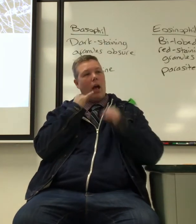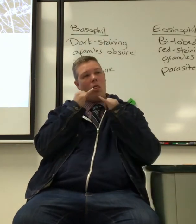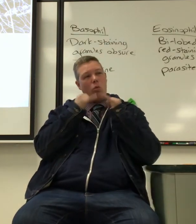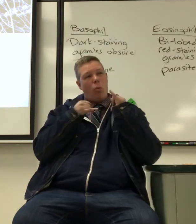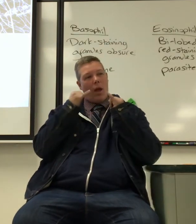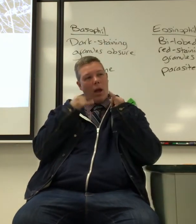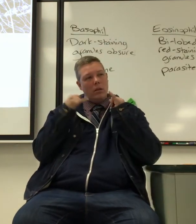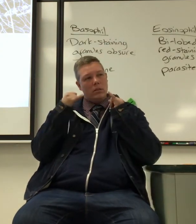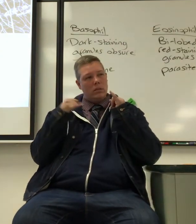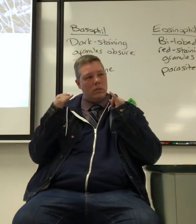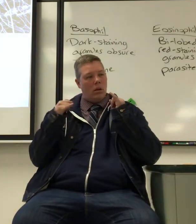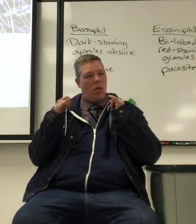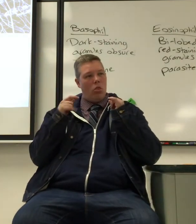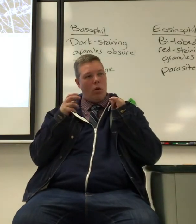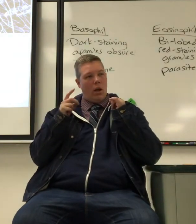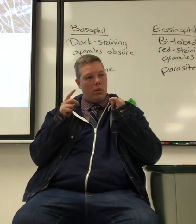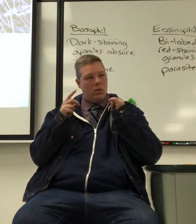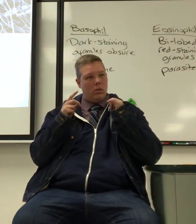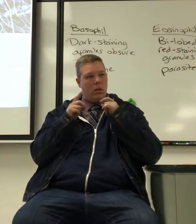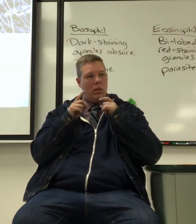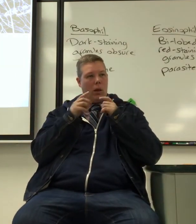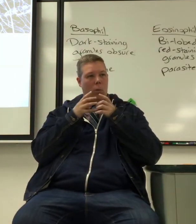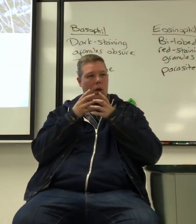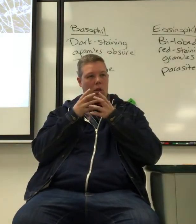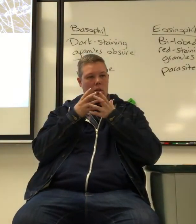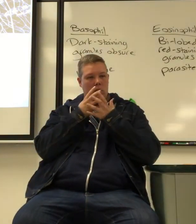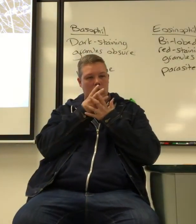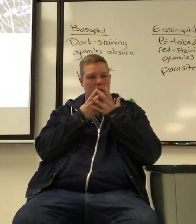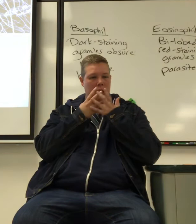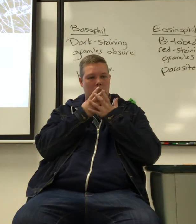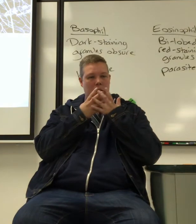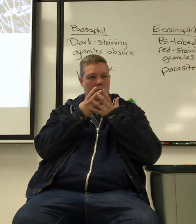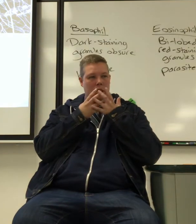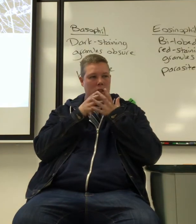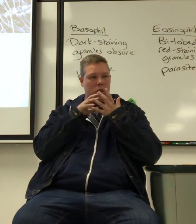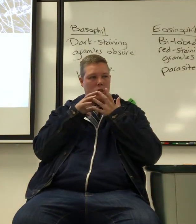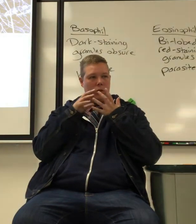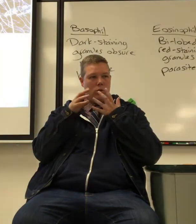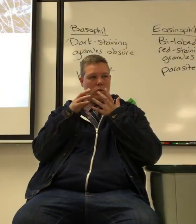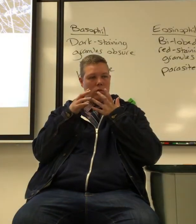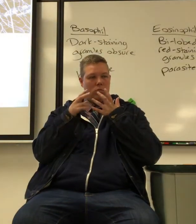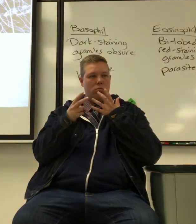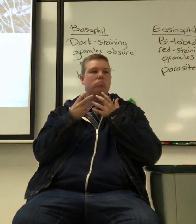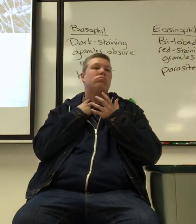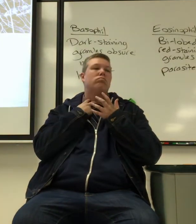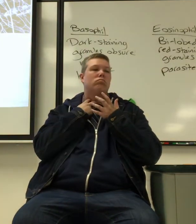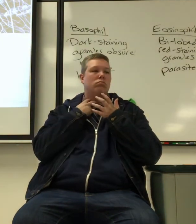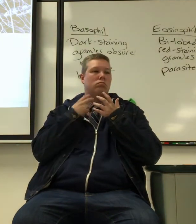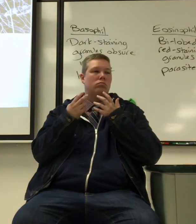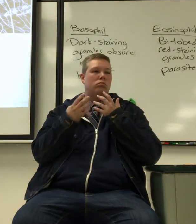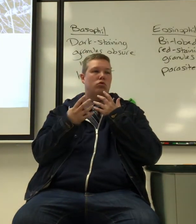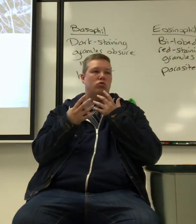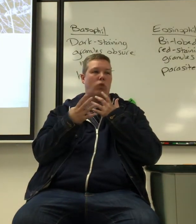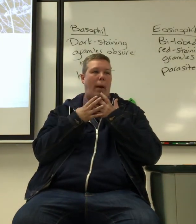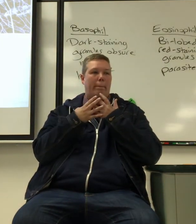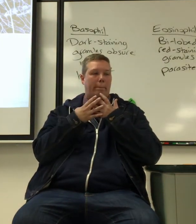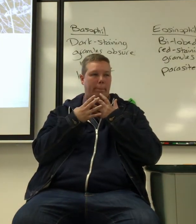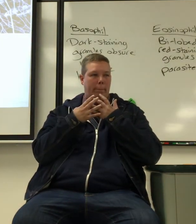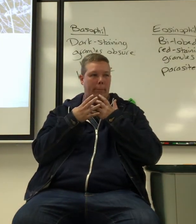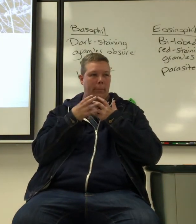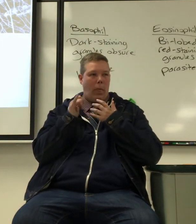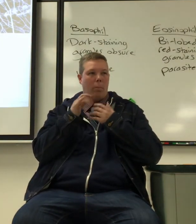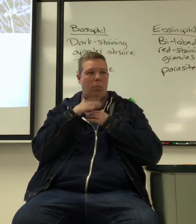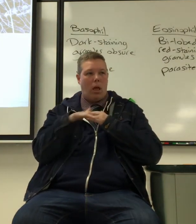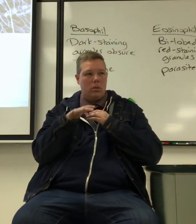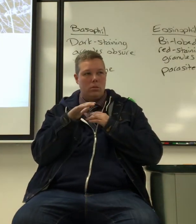When those trap all the blood cells, that's coagulation. And that's the goal. That'll help stop bleeding and prevent shock. Shock is a lack of blood